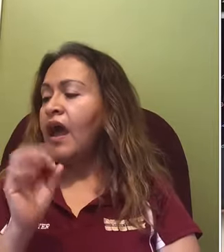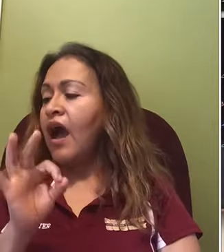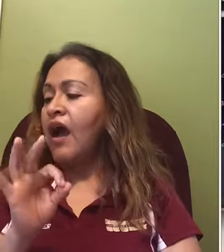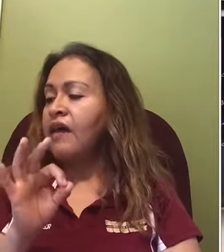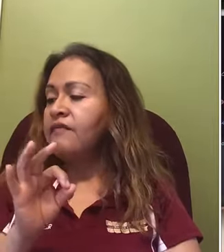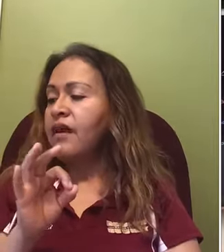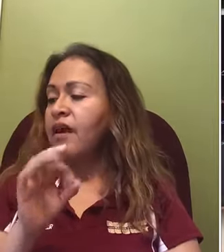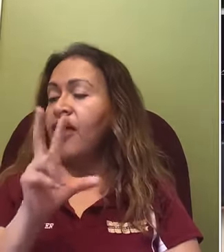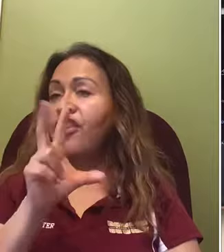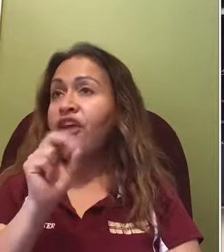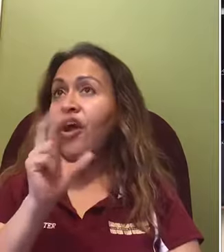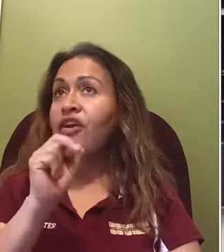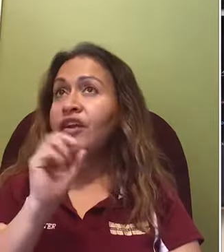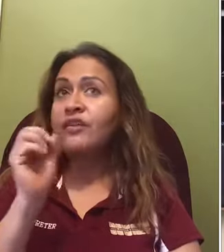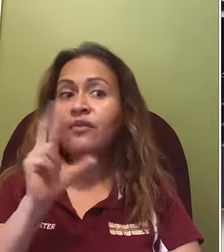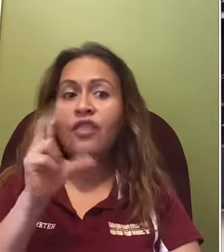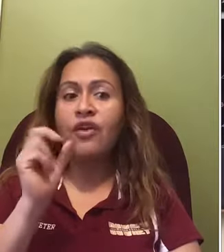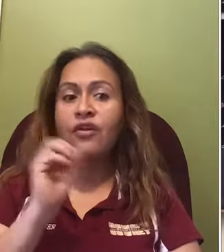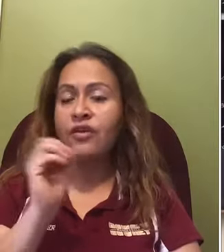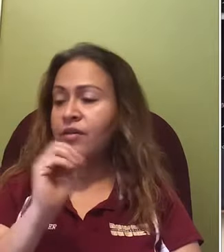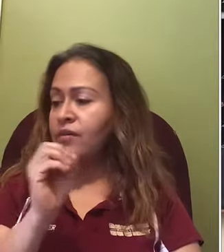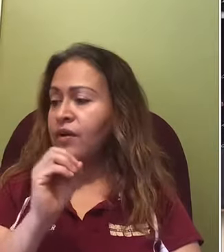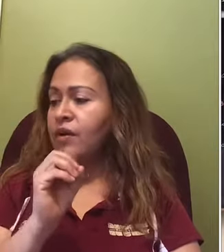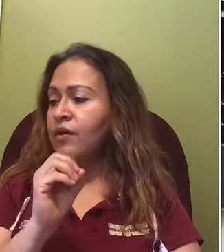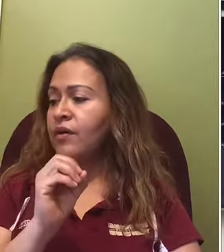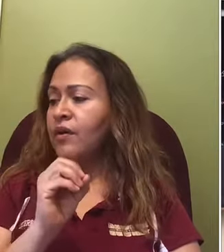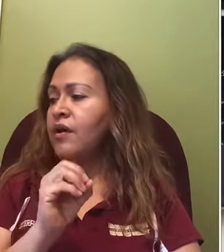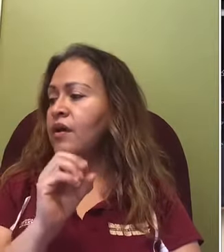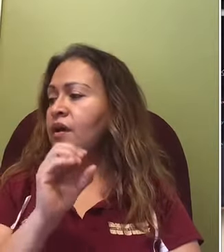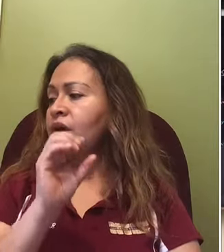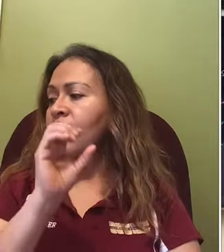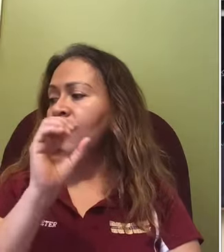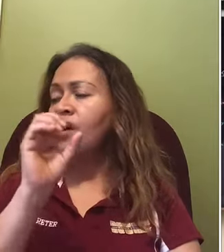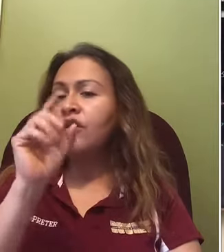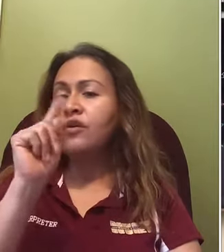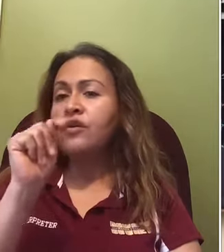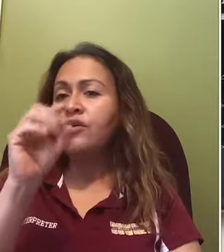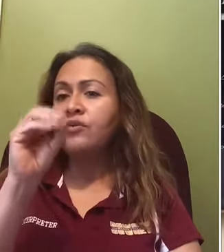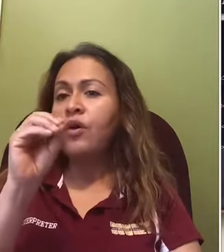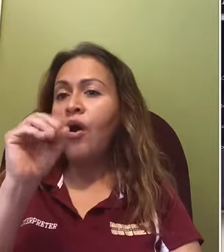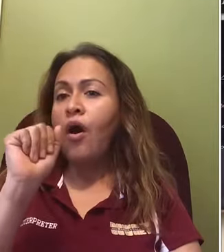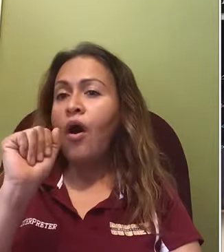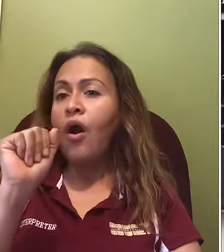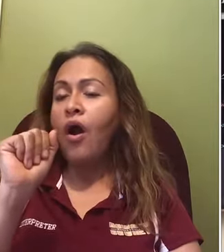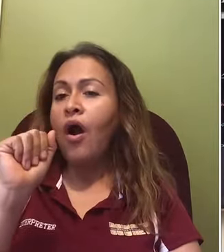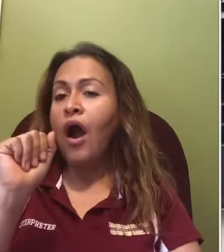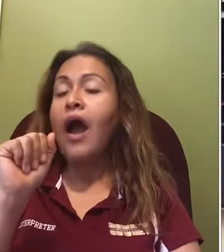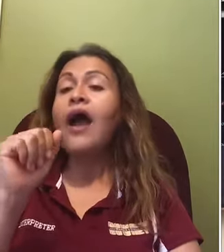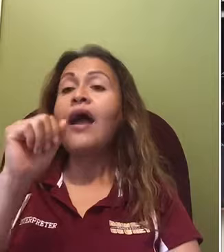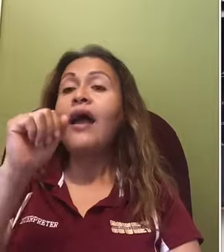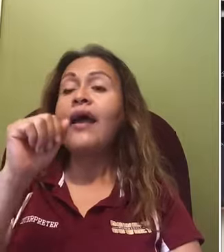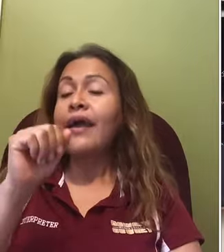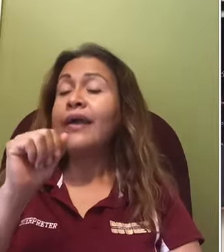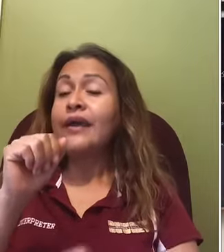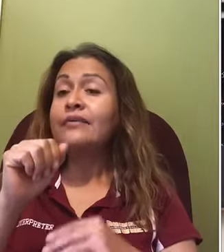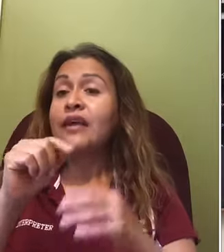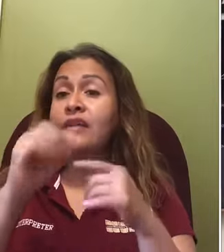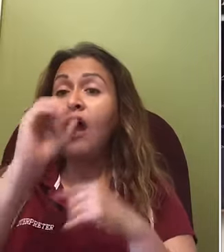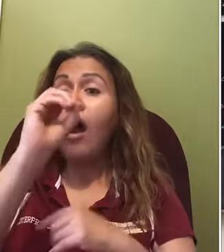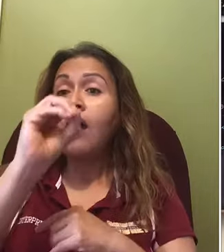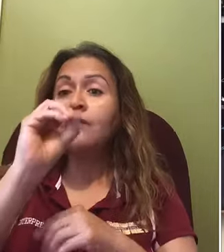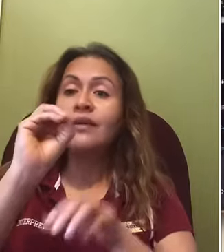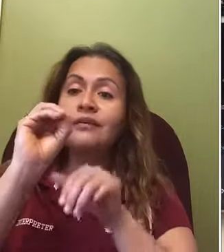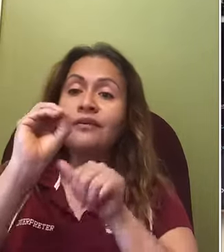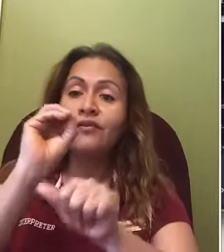30 degrees. We go back to SOHCAHTOA. SOHCAHTOA. TOA tells us what to do with tangent. It's opposite